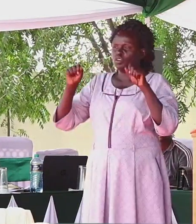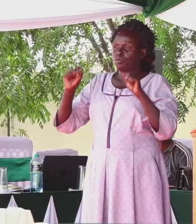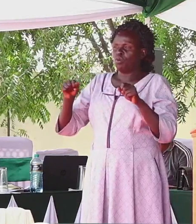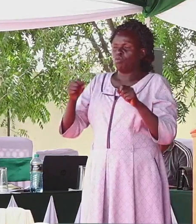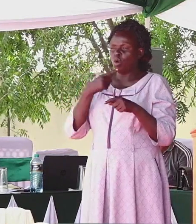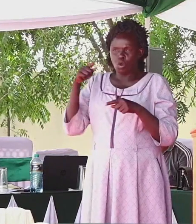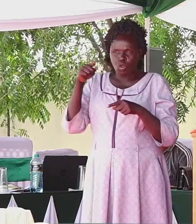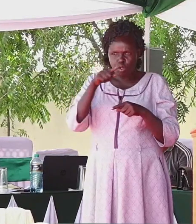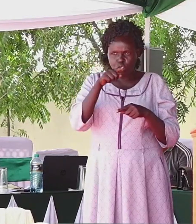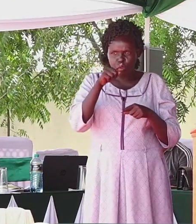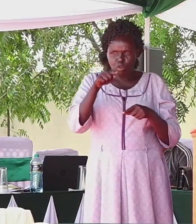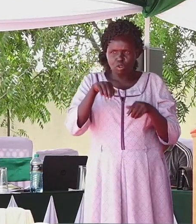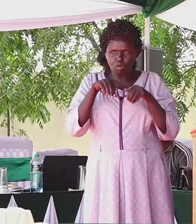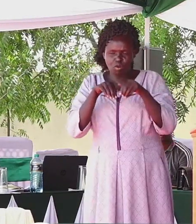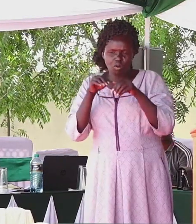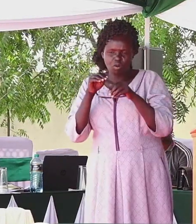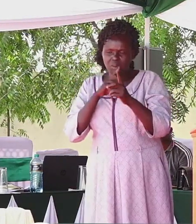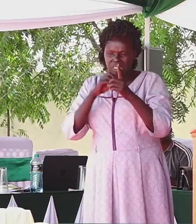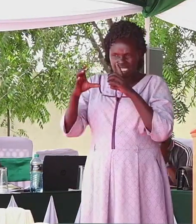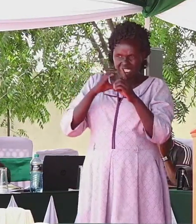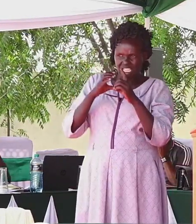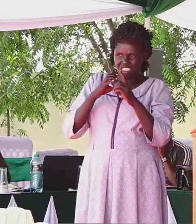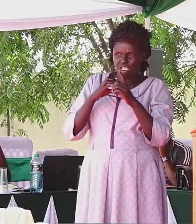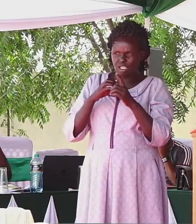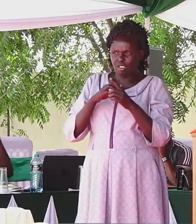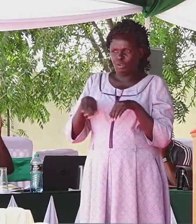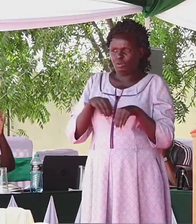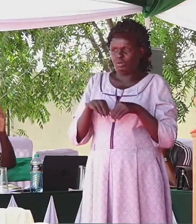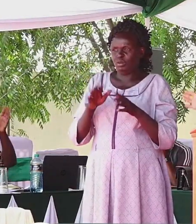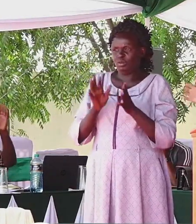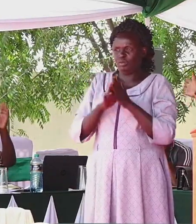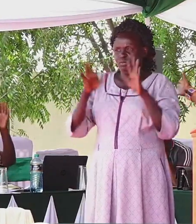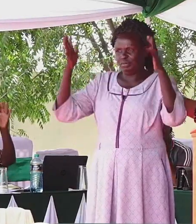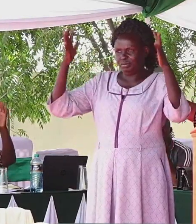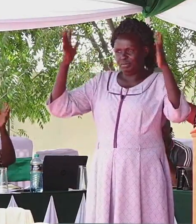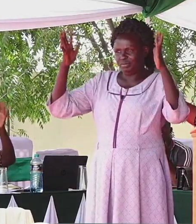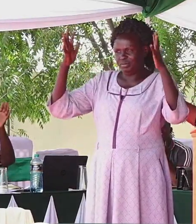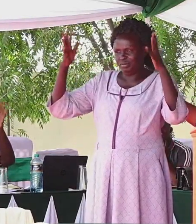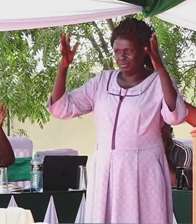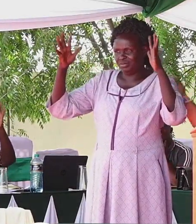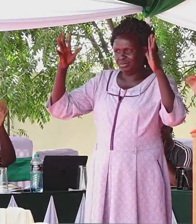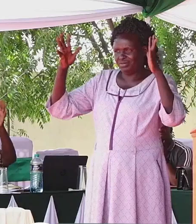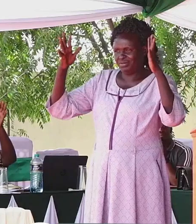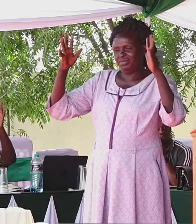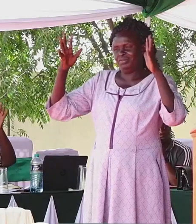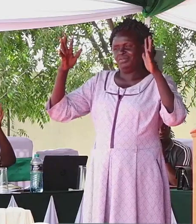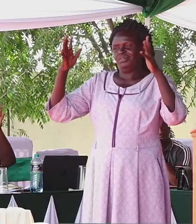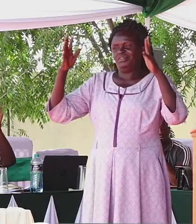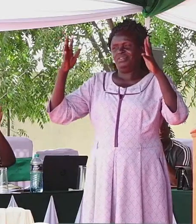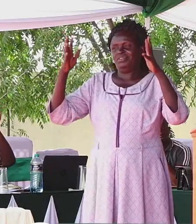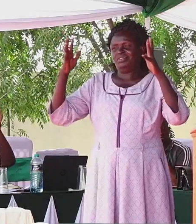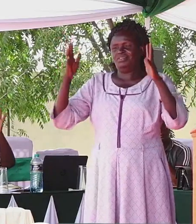that could not follow the discussions to do so. Can we appreciate her and her team?